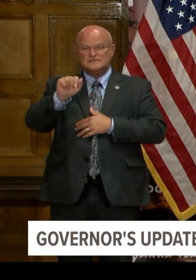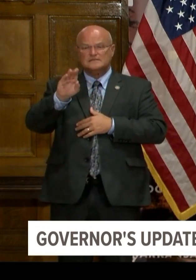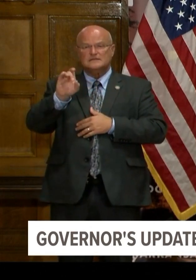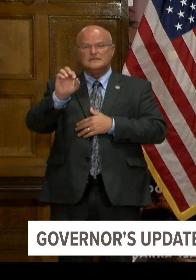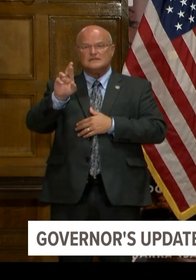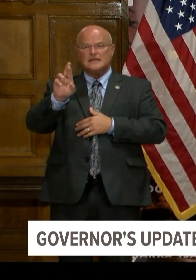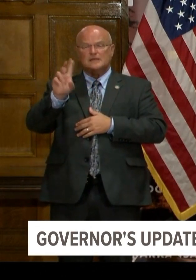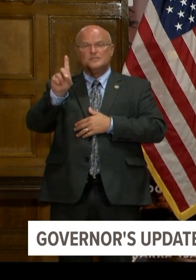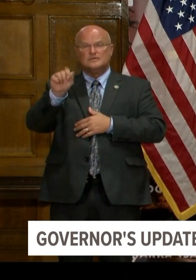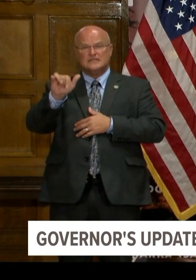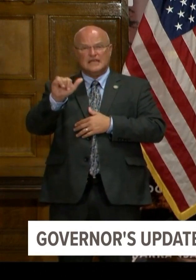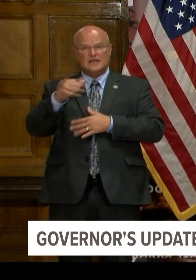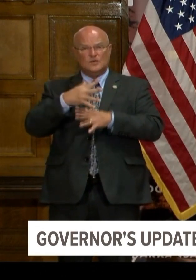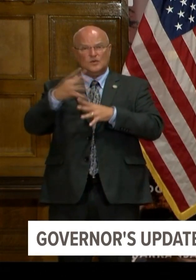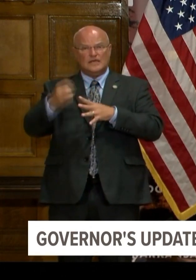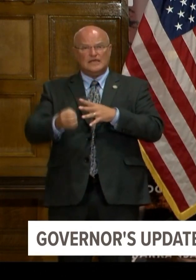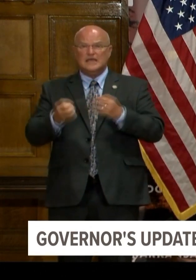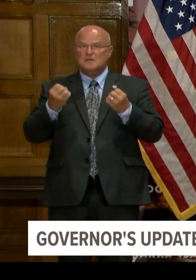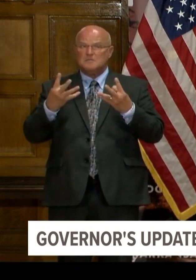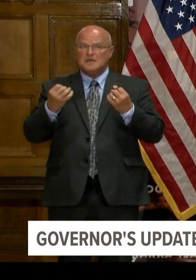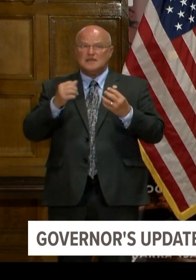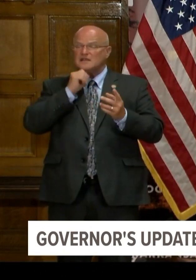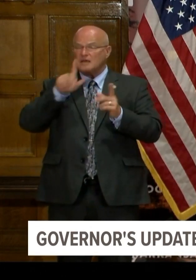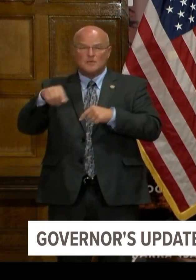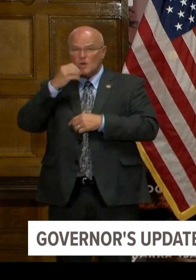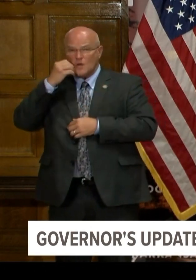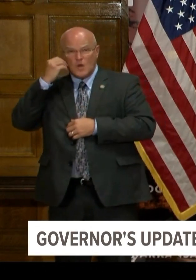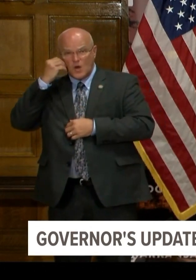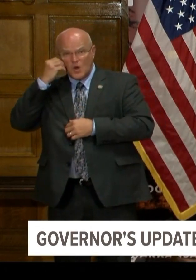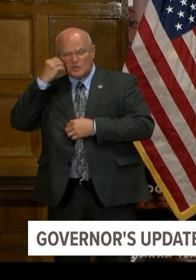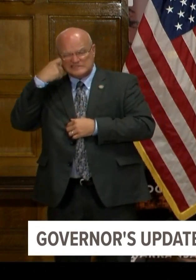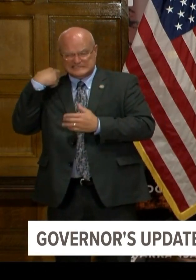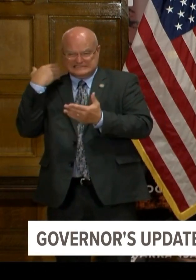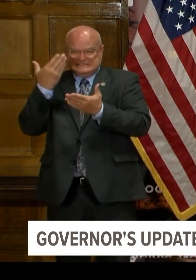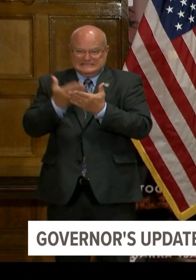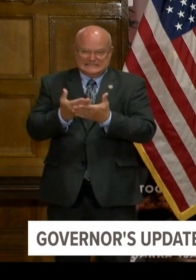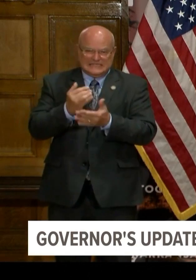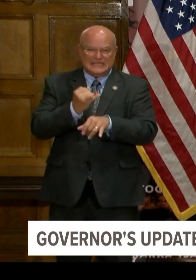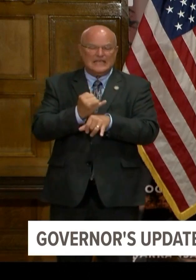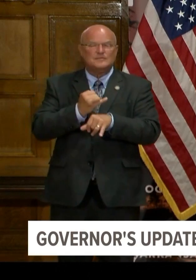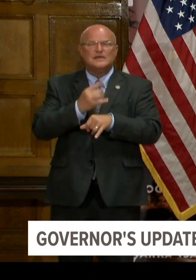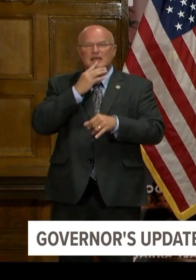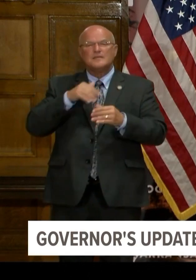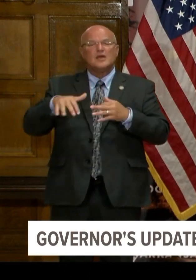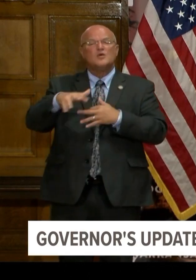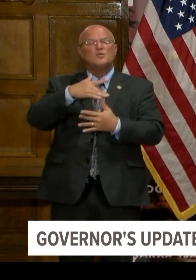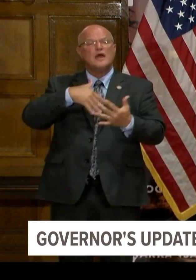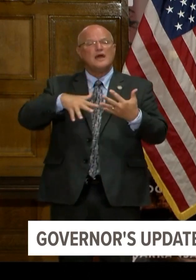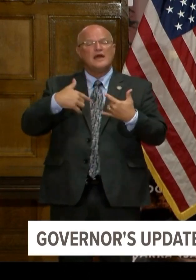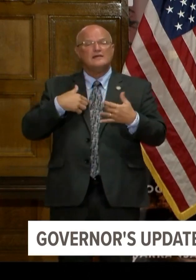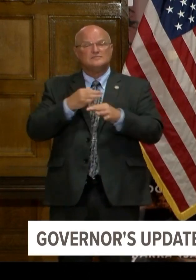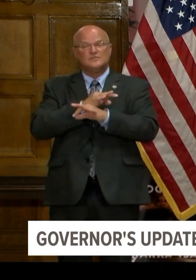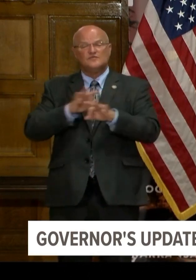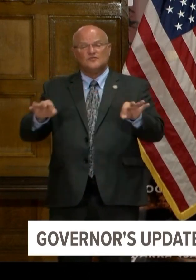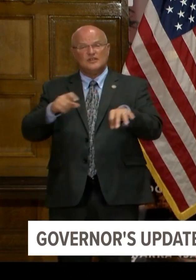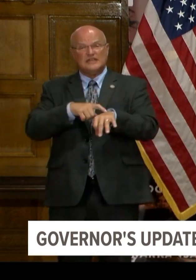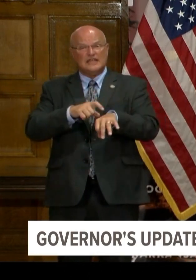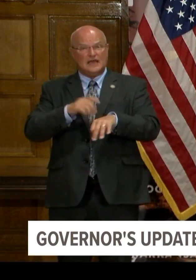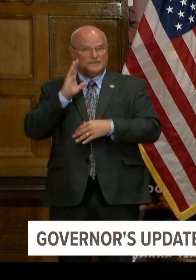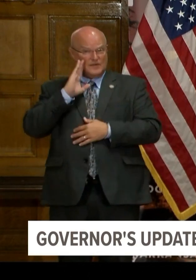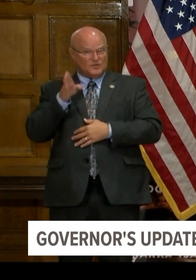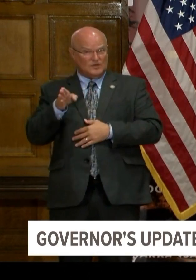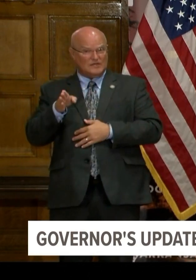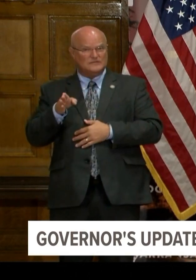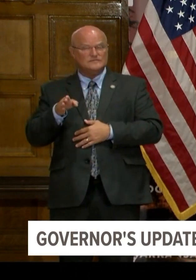weekend. I understand many will probably not be going home since they just got on campus, so they'll be around and they'll have some free time, and